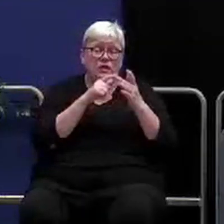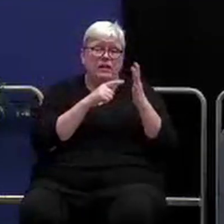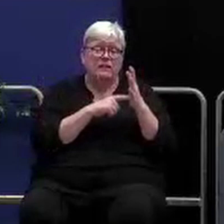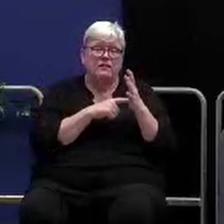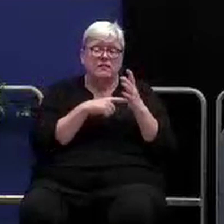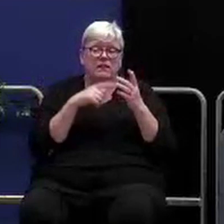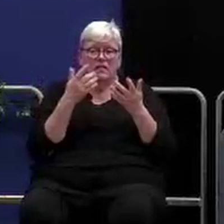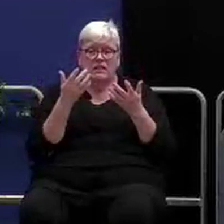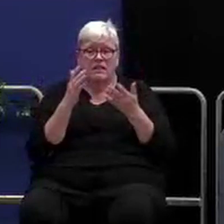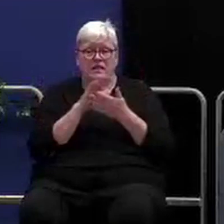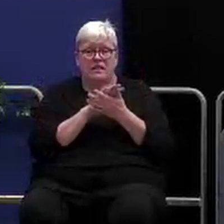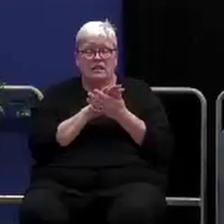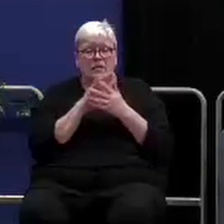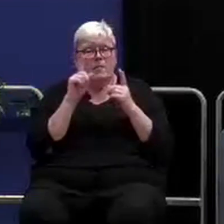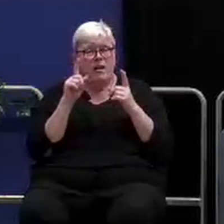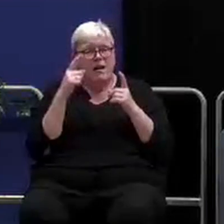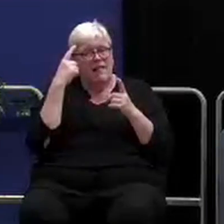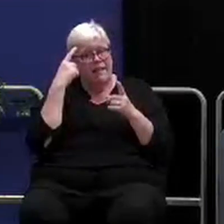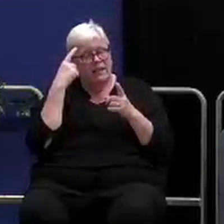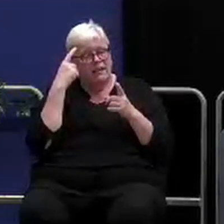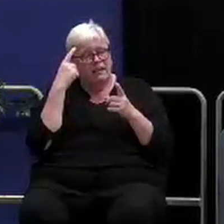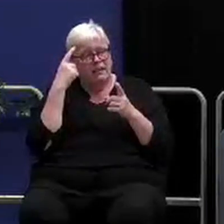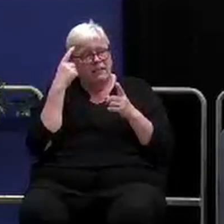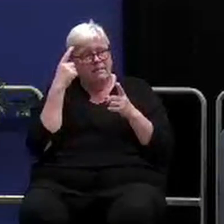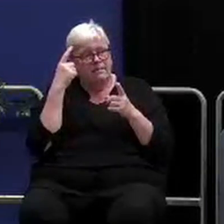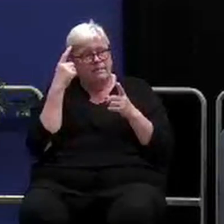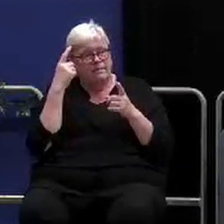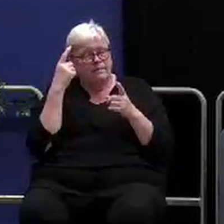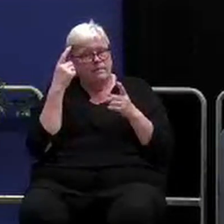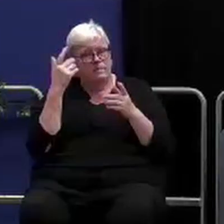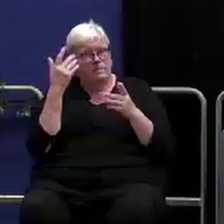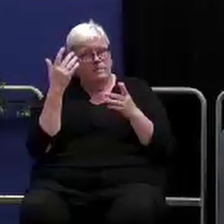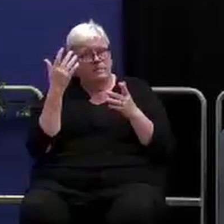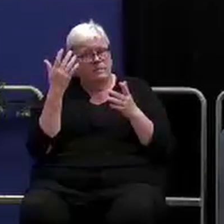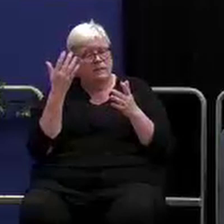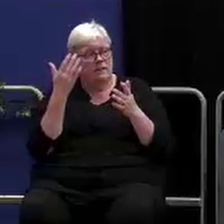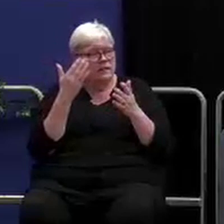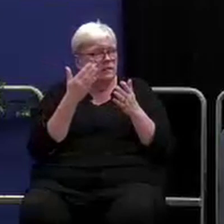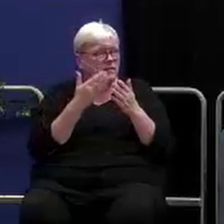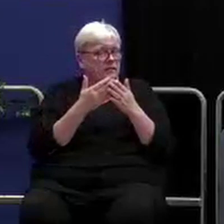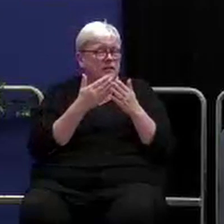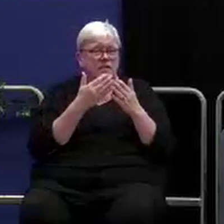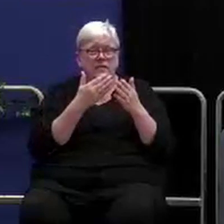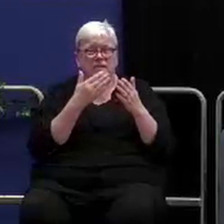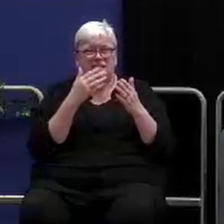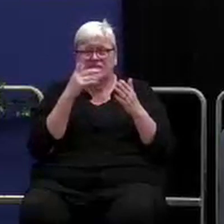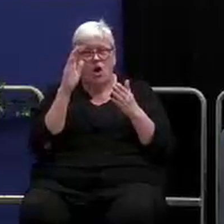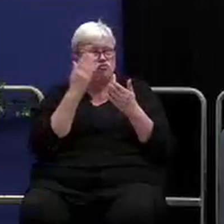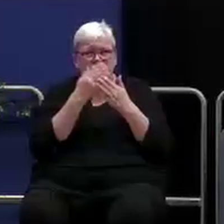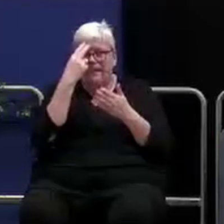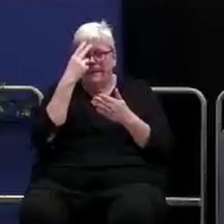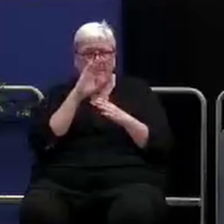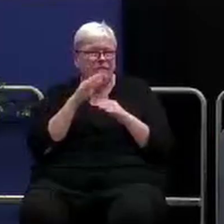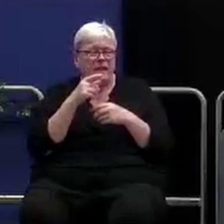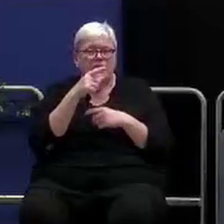But I think that, well, so first of all, I changed everybody's name so that my friends who